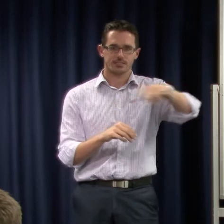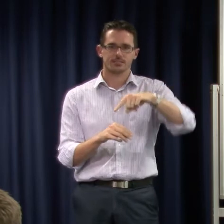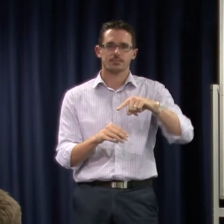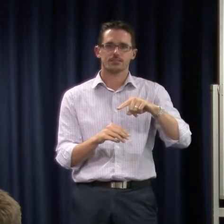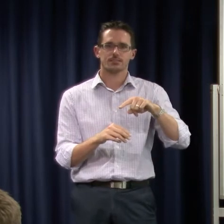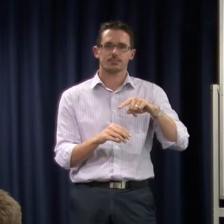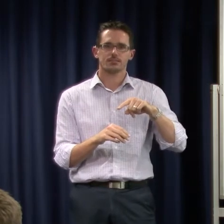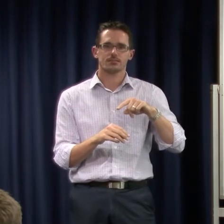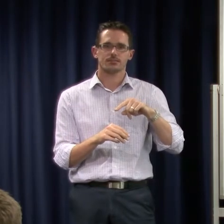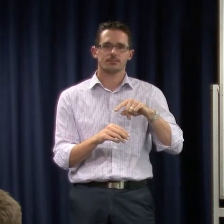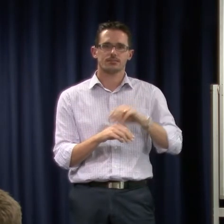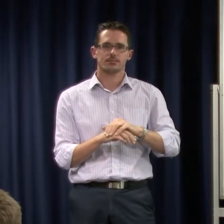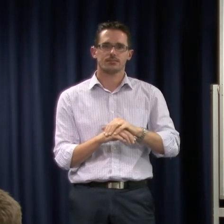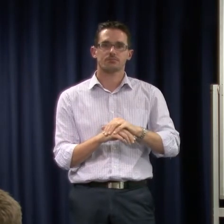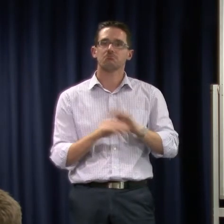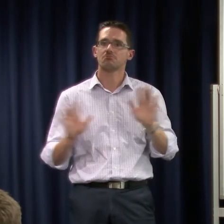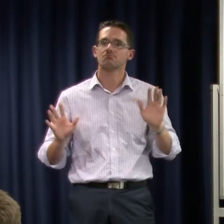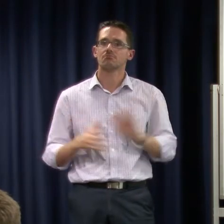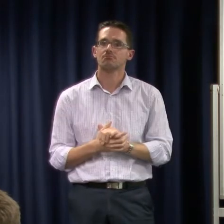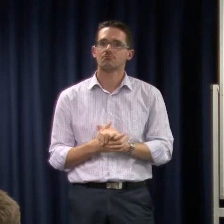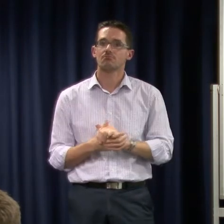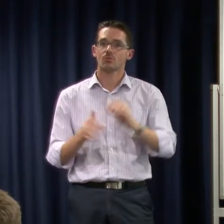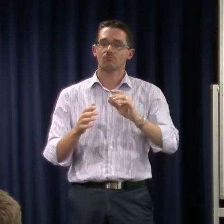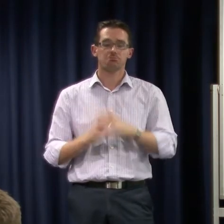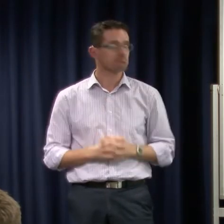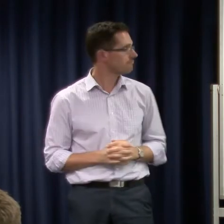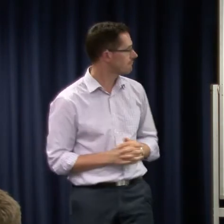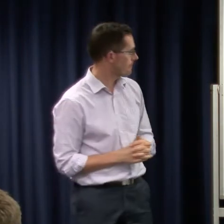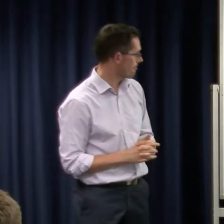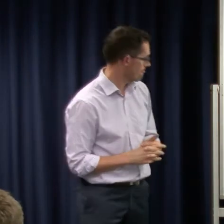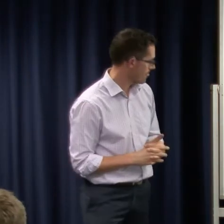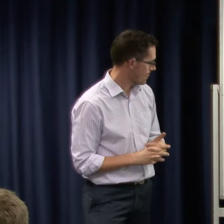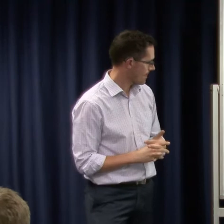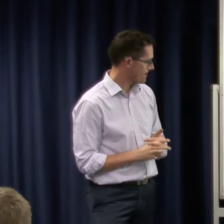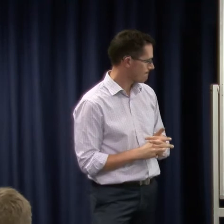media in order to educate those people better. Okay.